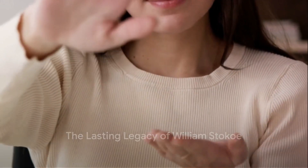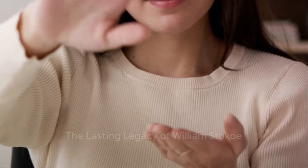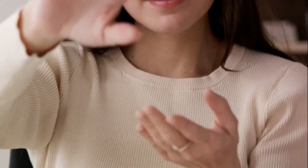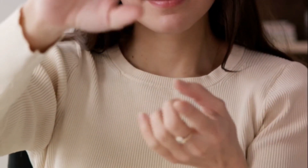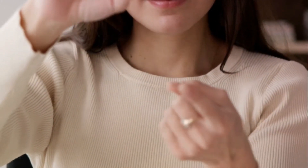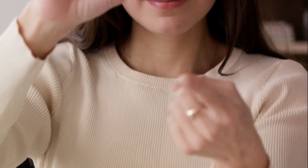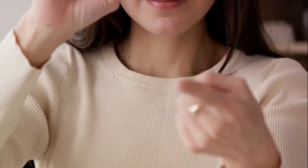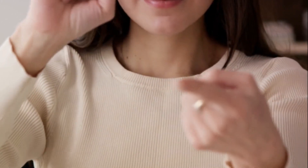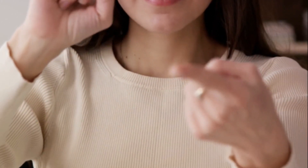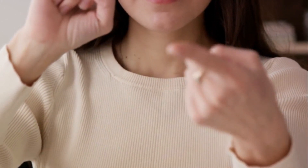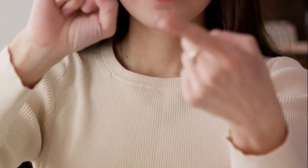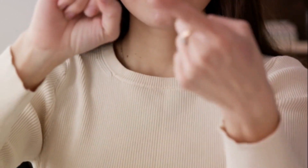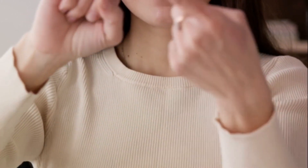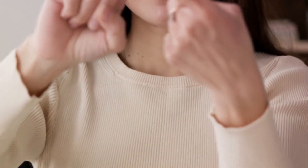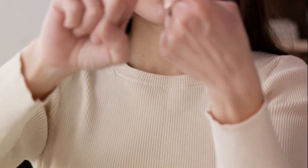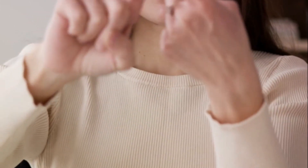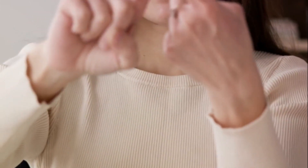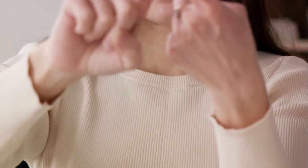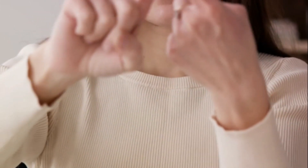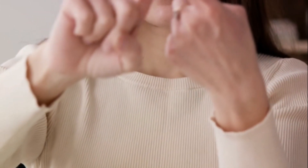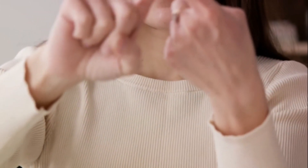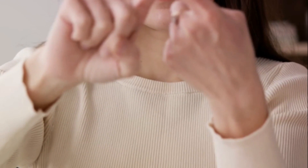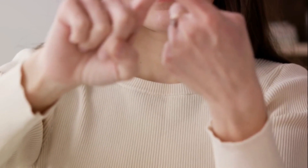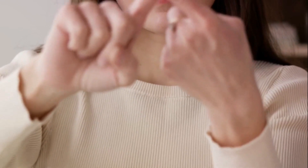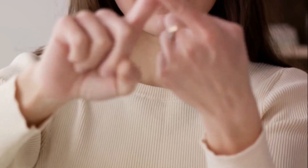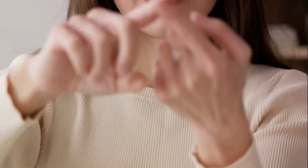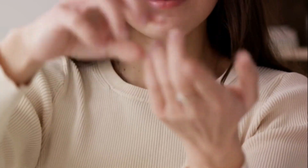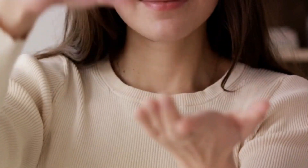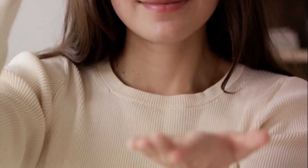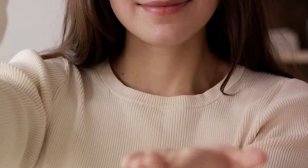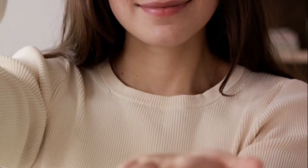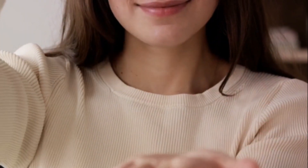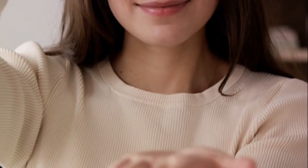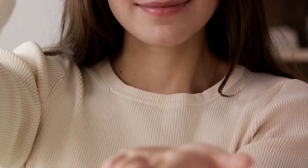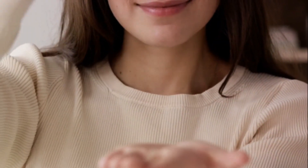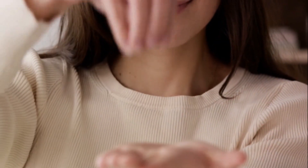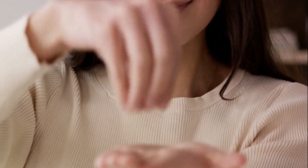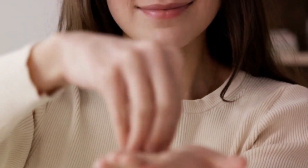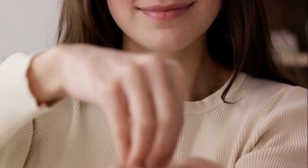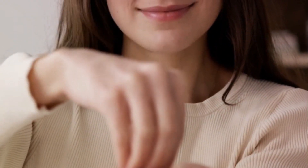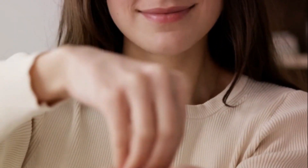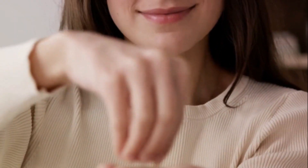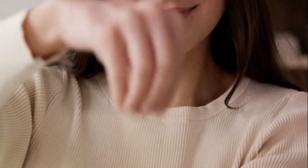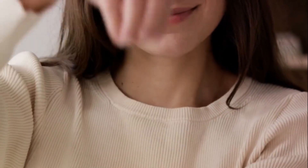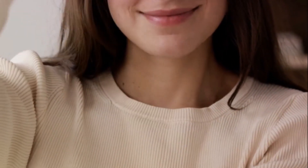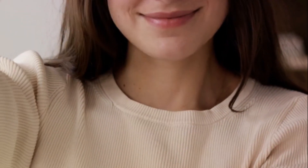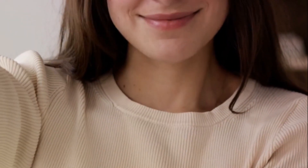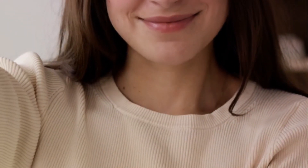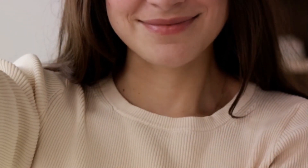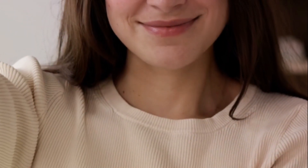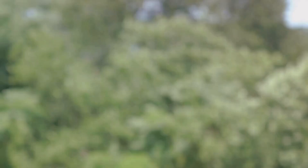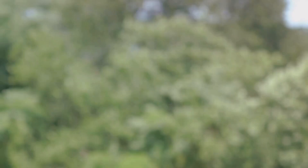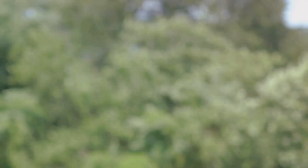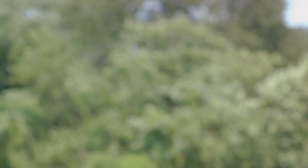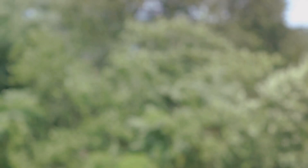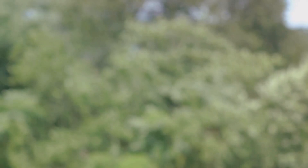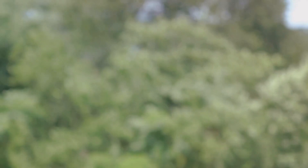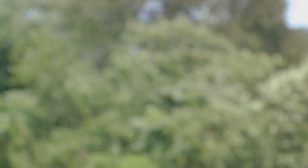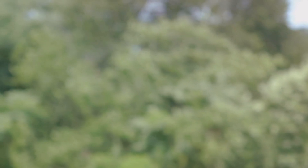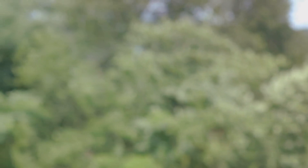William Stokoe's work extends far beyond his lifetime. His pioneering research, which validated sign language as a legitimate language with its own